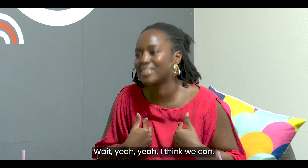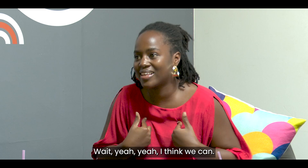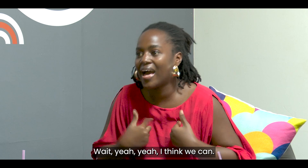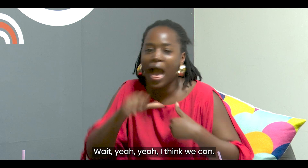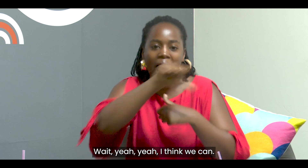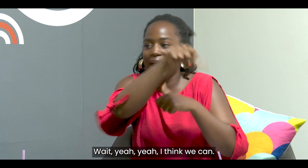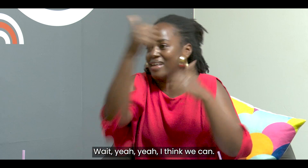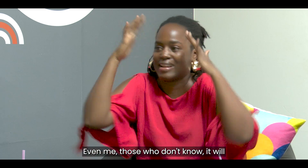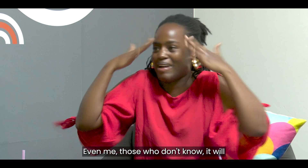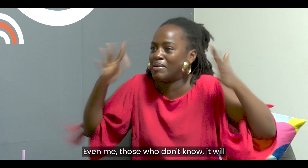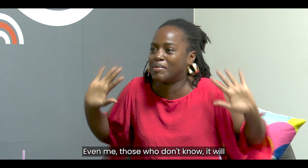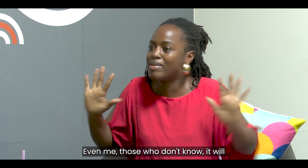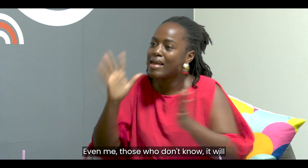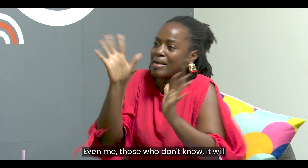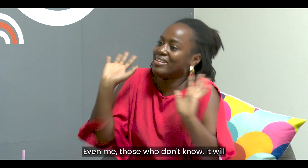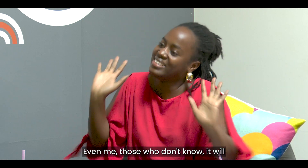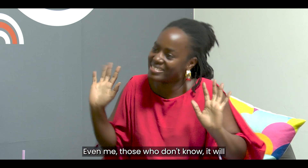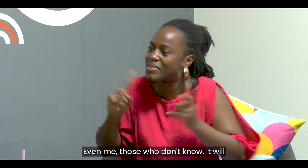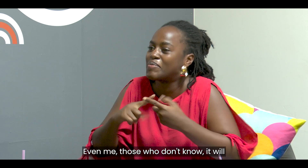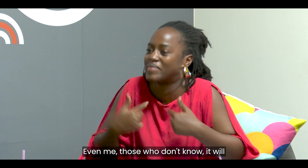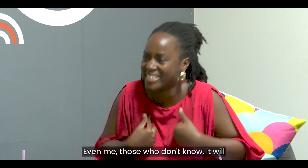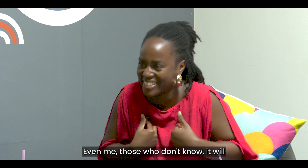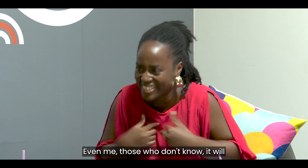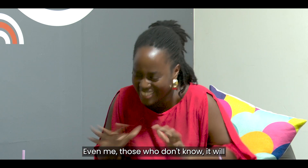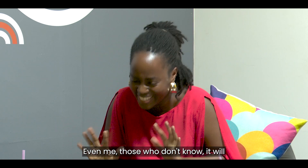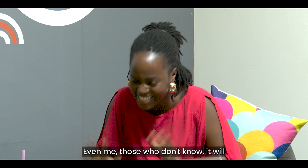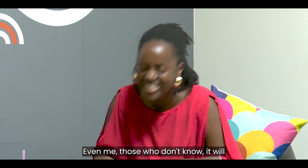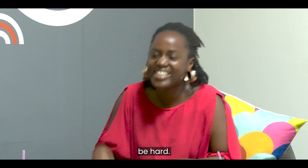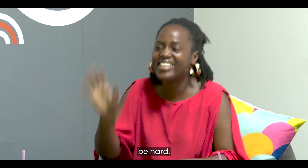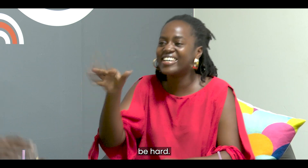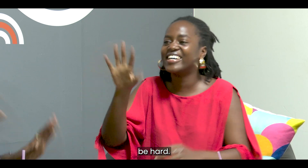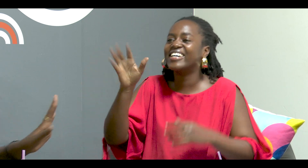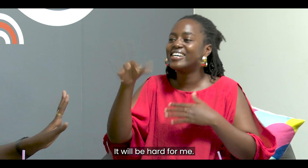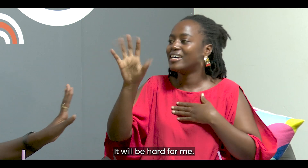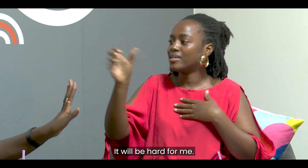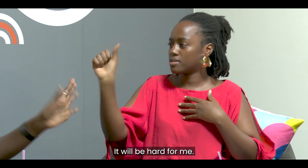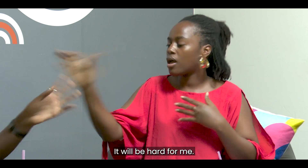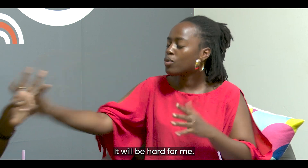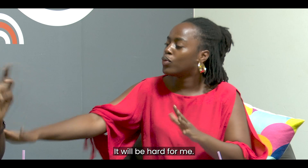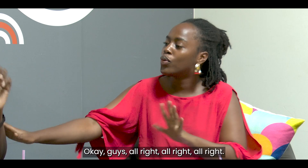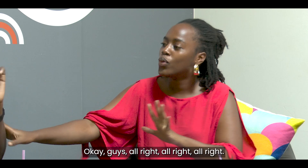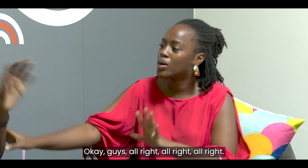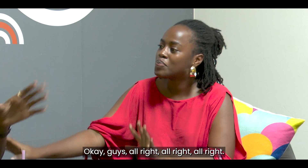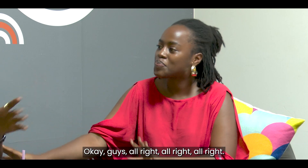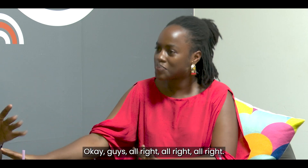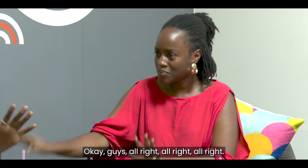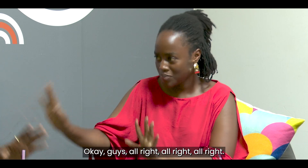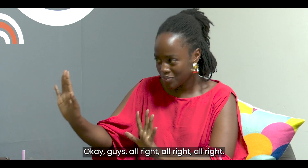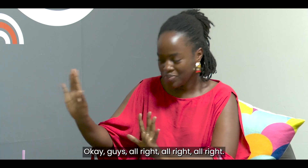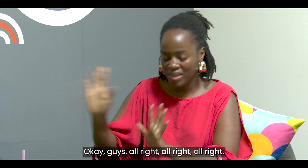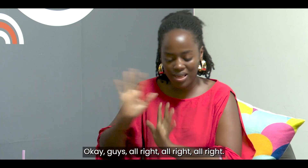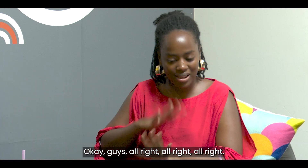think we can. Even me. Those who don't know, it will be hard. It will be hard for me. Okay, guys. All